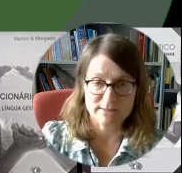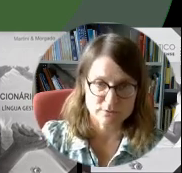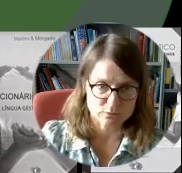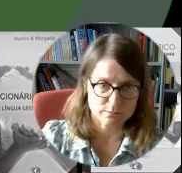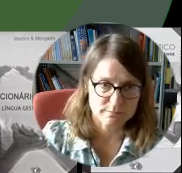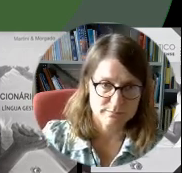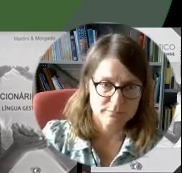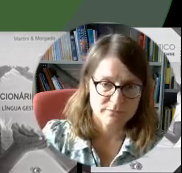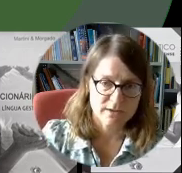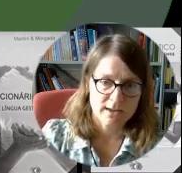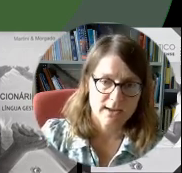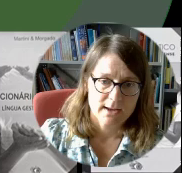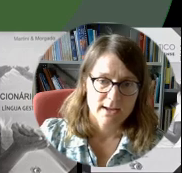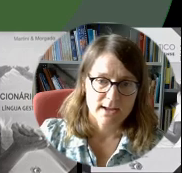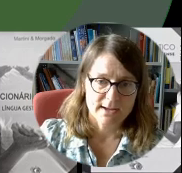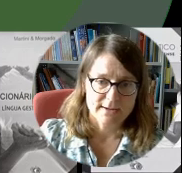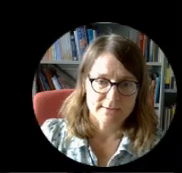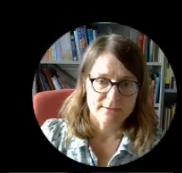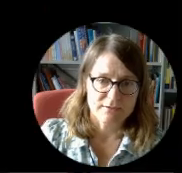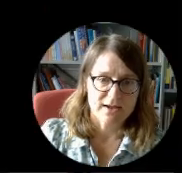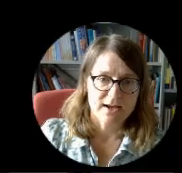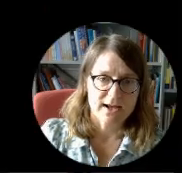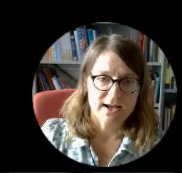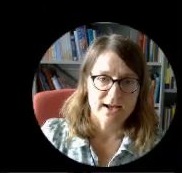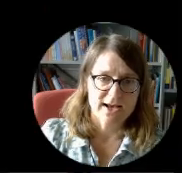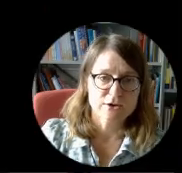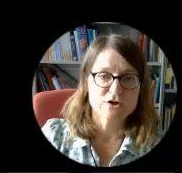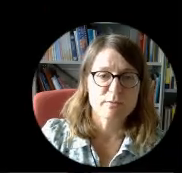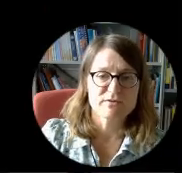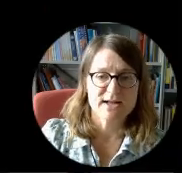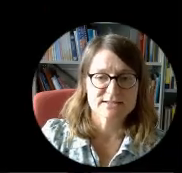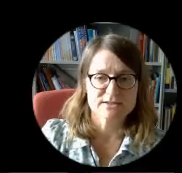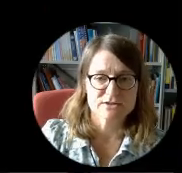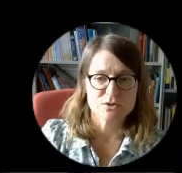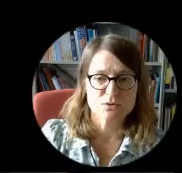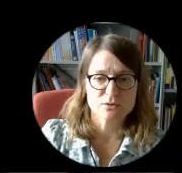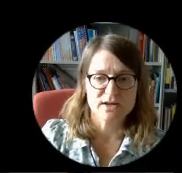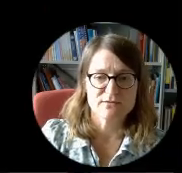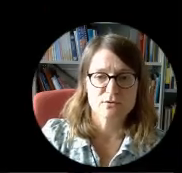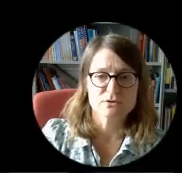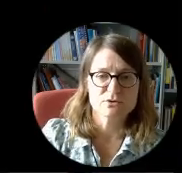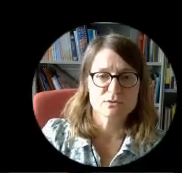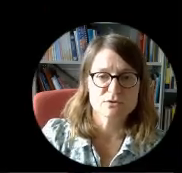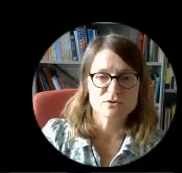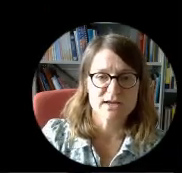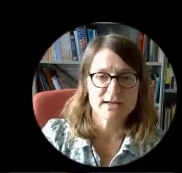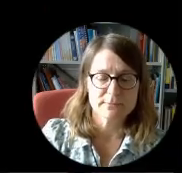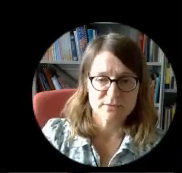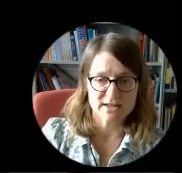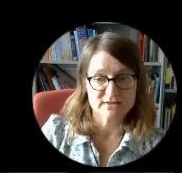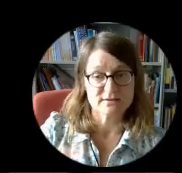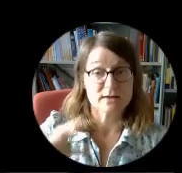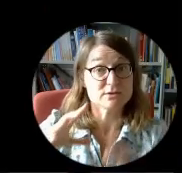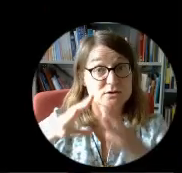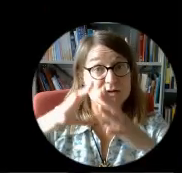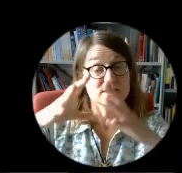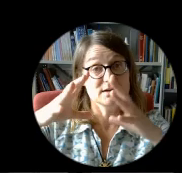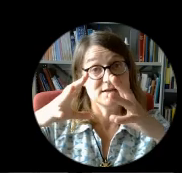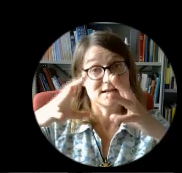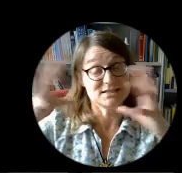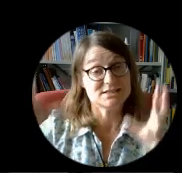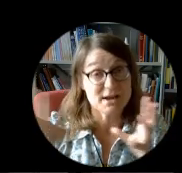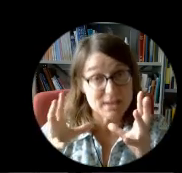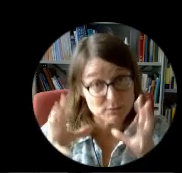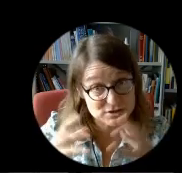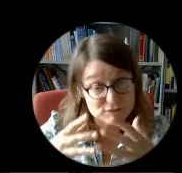from the capital. And on top of that, so sorry, I forgot to say that